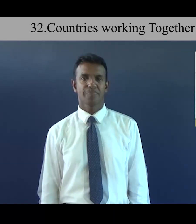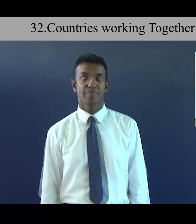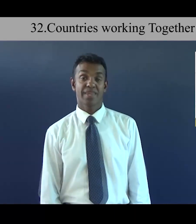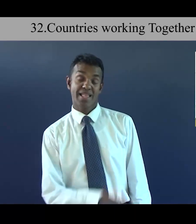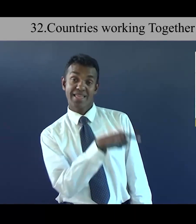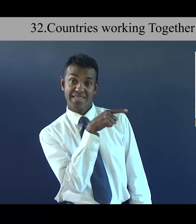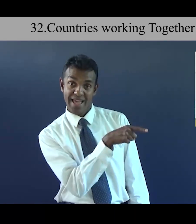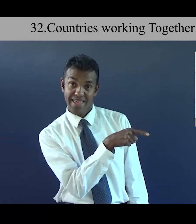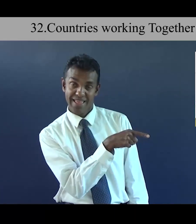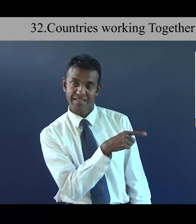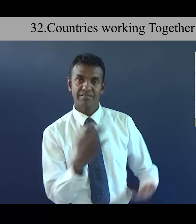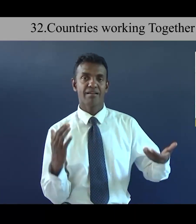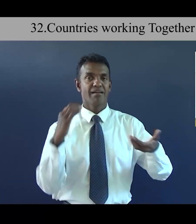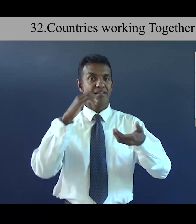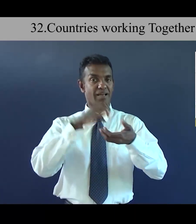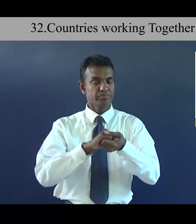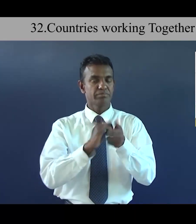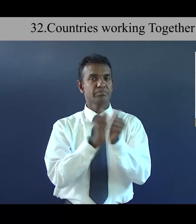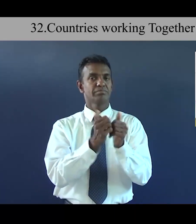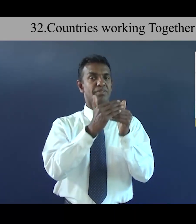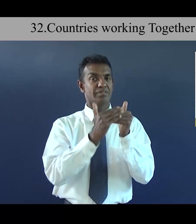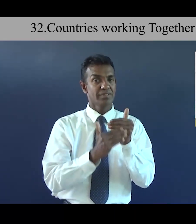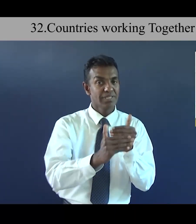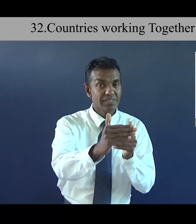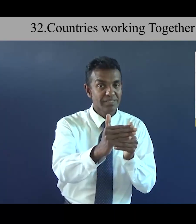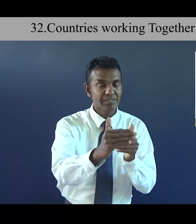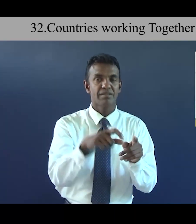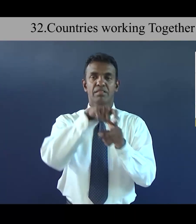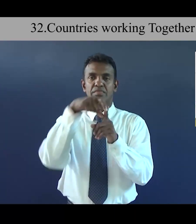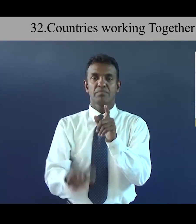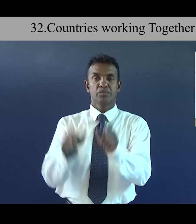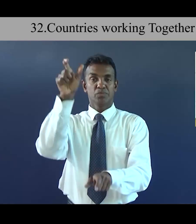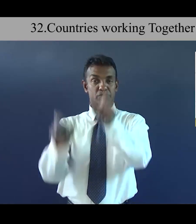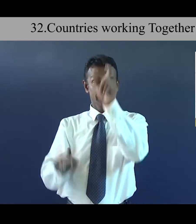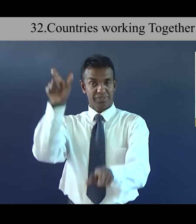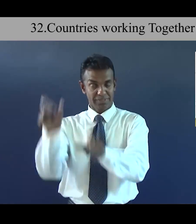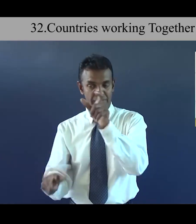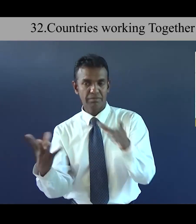and training so that all people work in the best way.